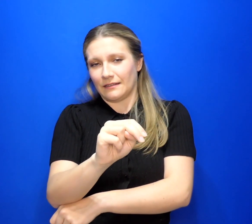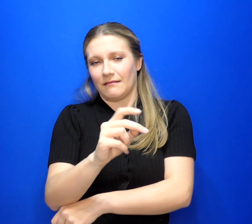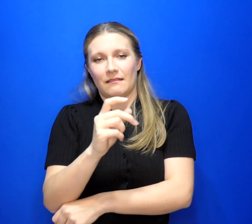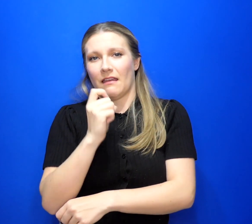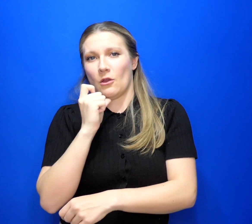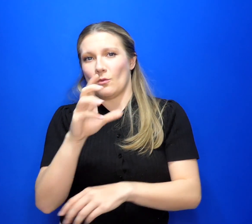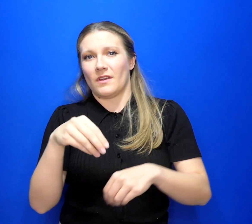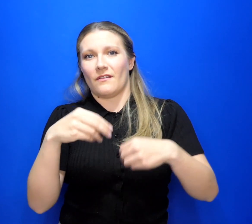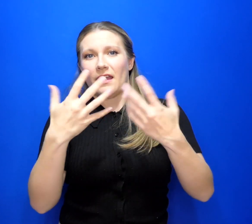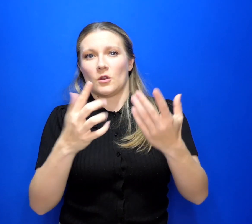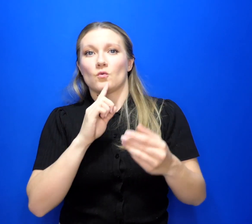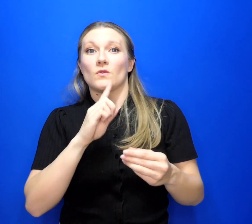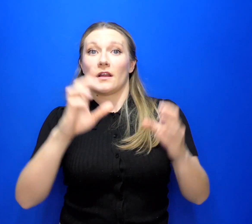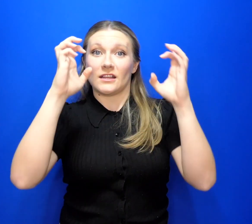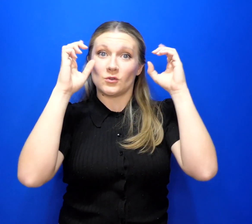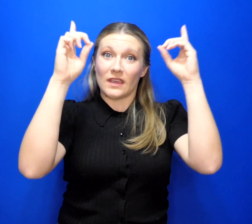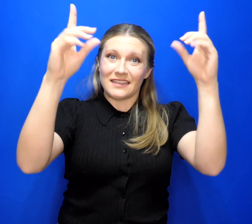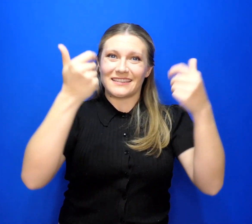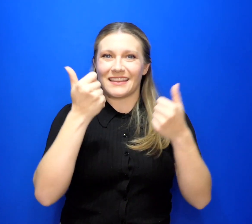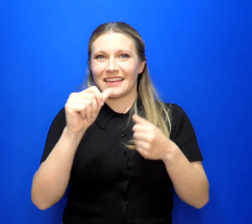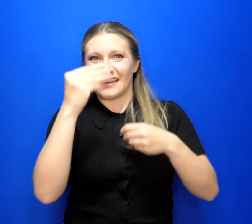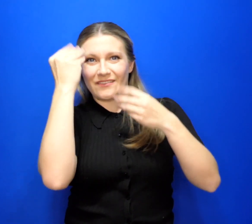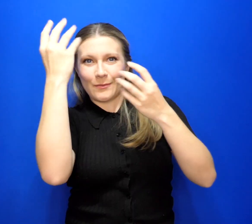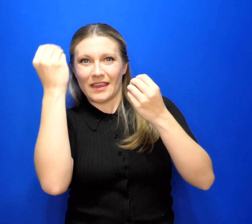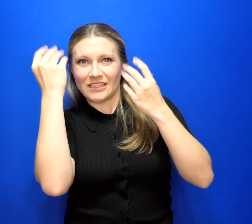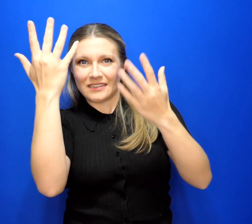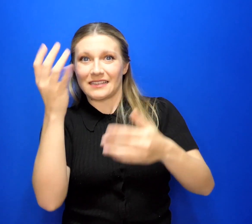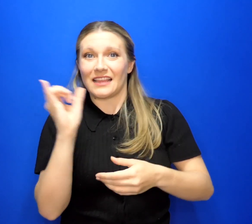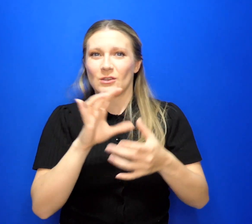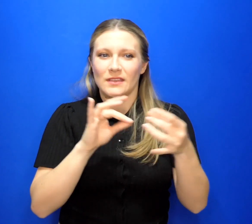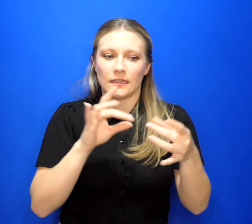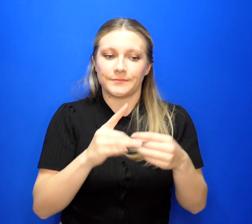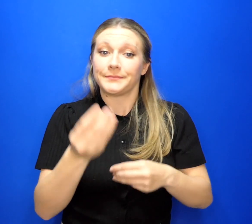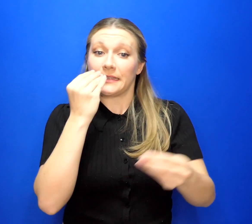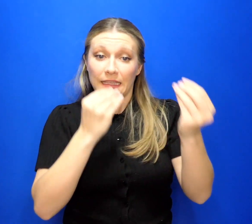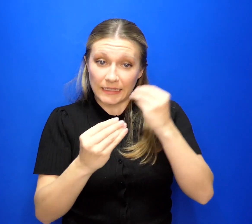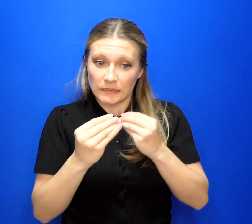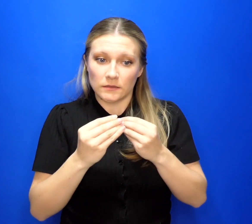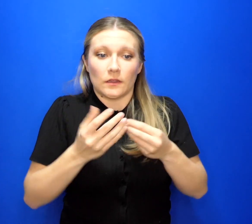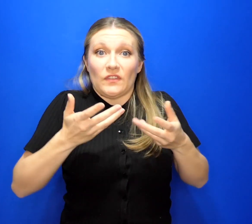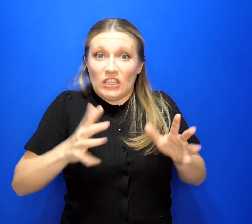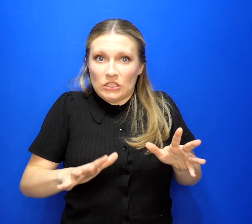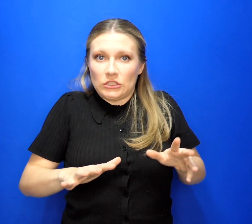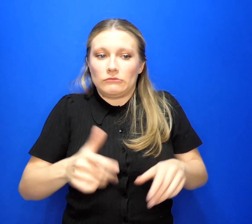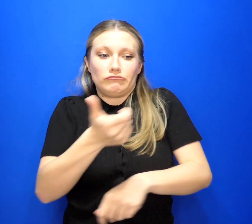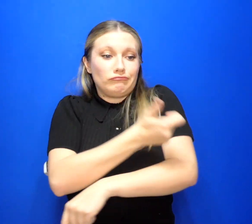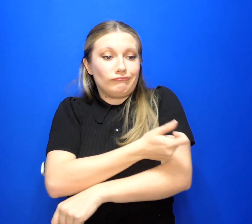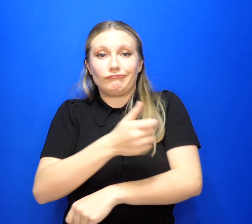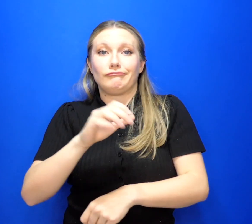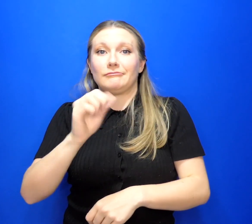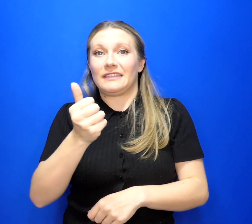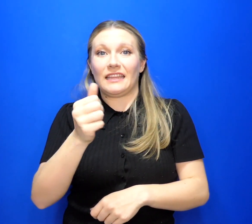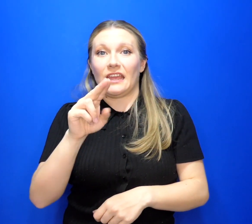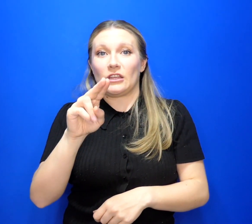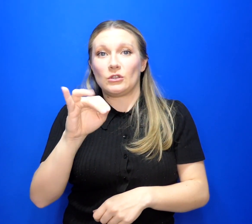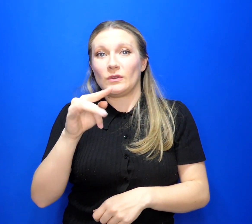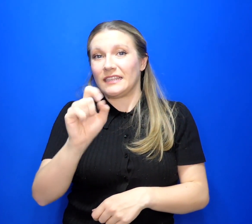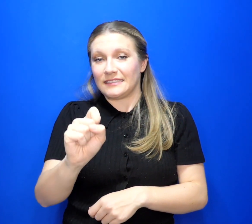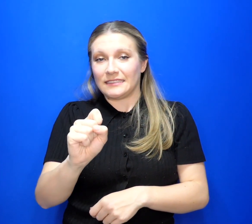information or education, if you will, it's like you said, it's eat your meal, take 10 units of insulin, take it 3 times a day